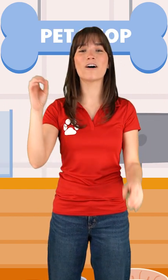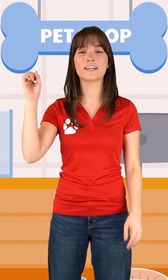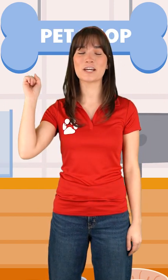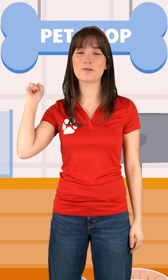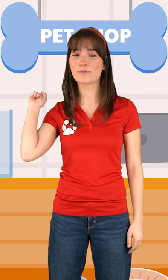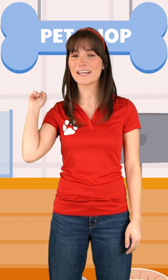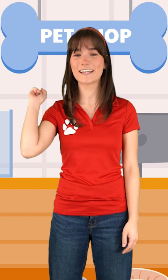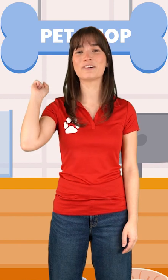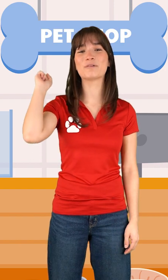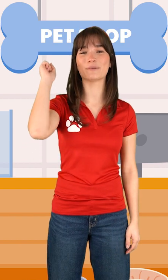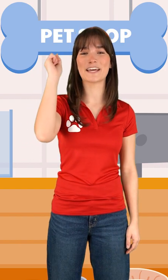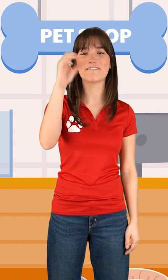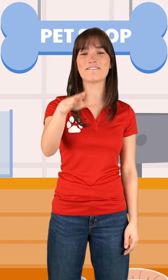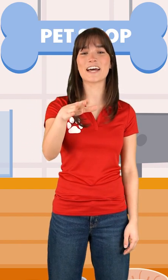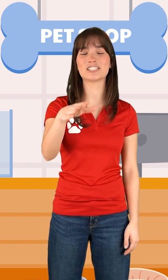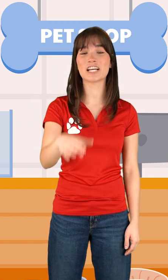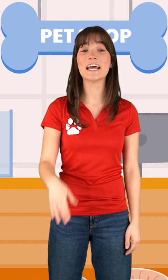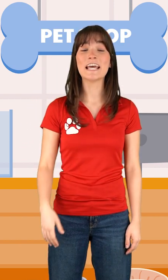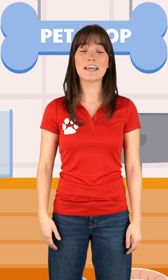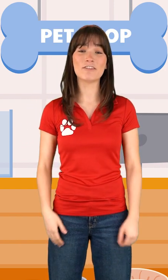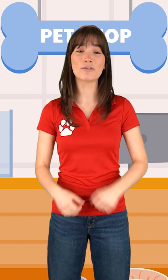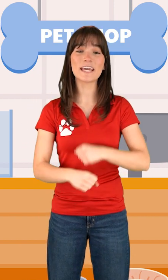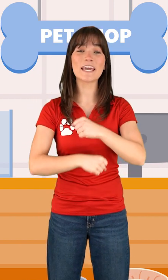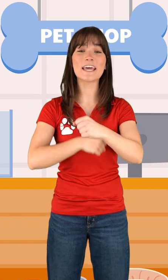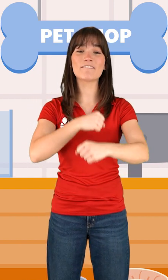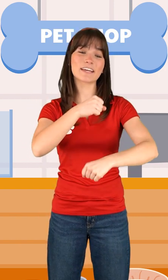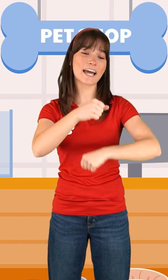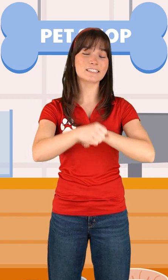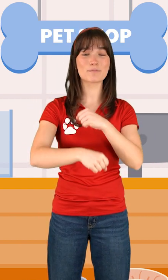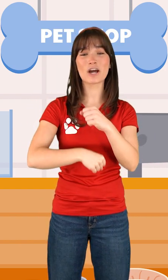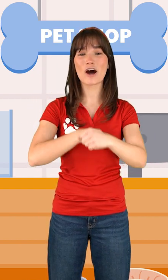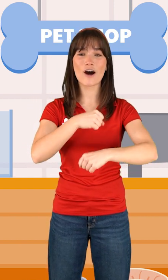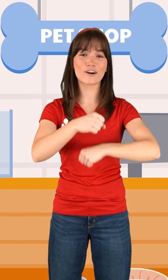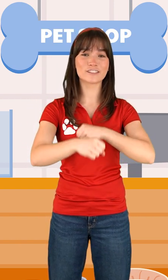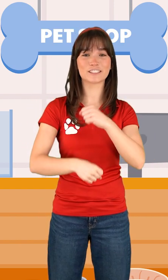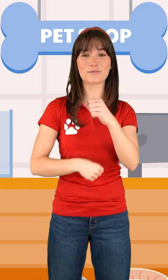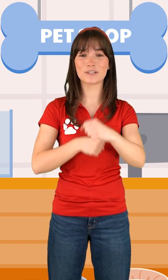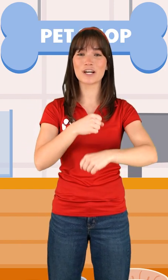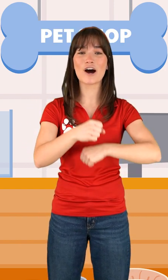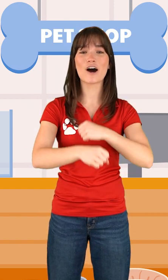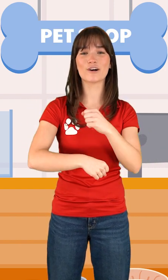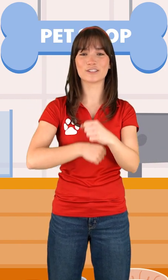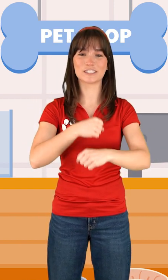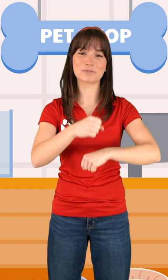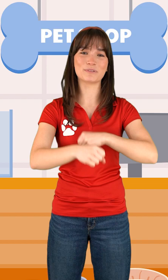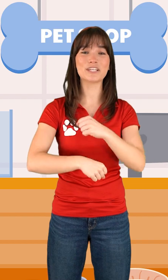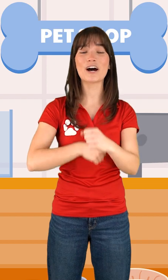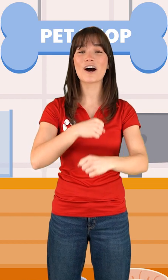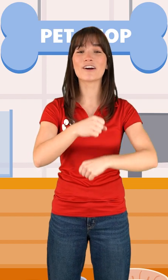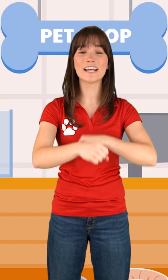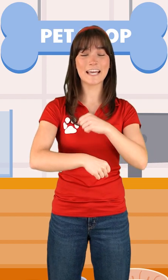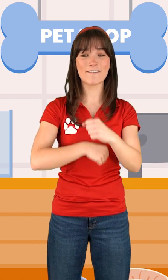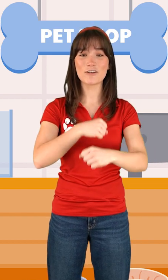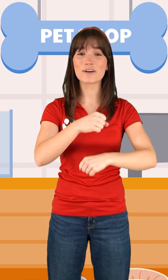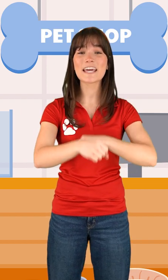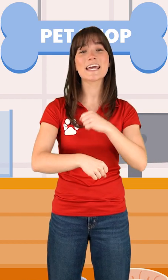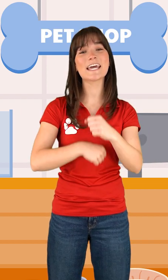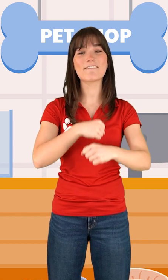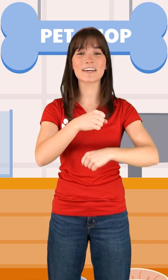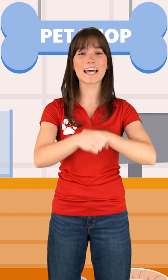he will play fetch. If you give a cat some yarn, some yarn, some yarn. If you give a cat